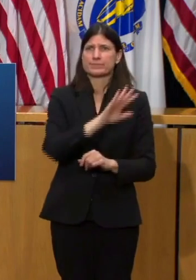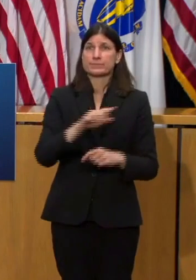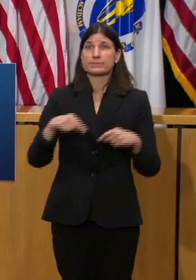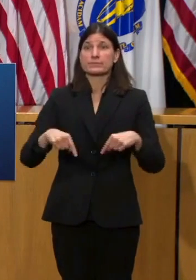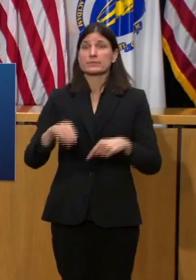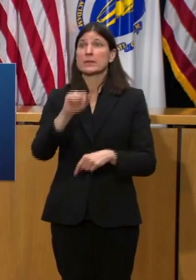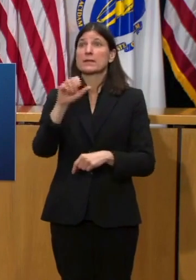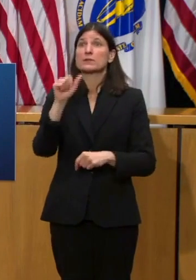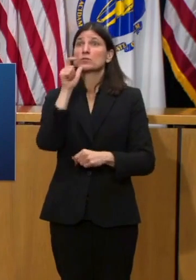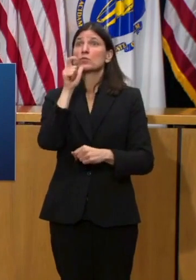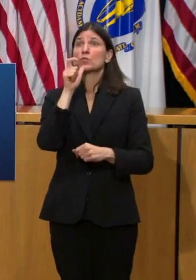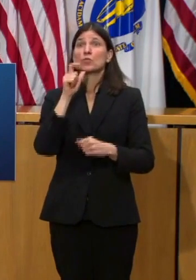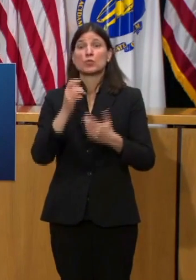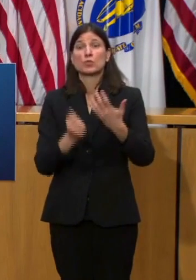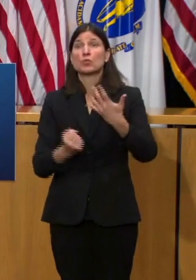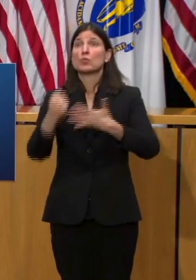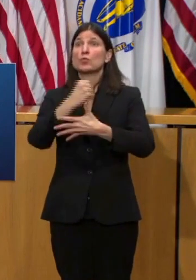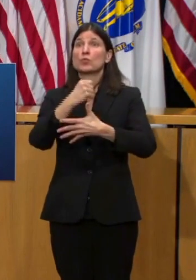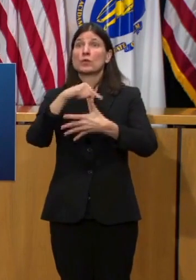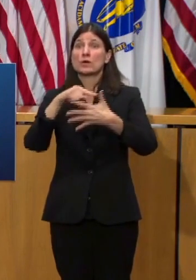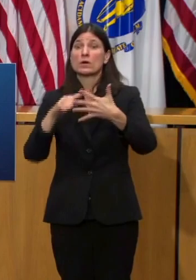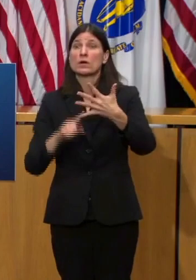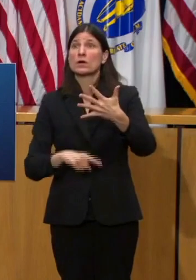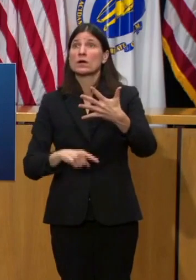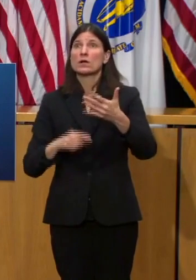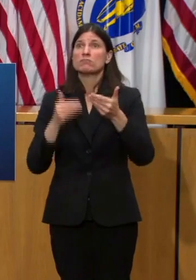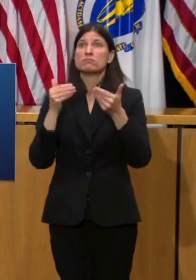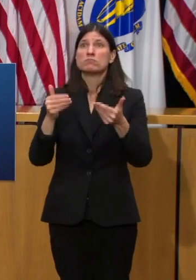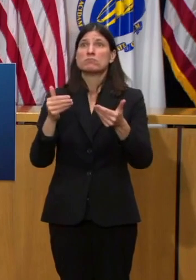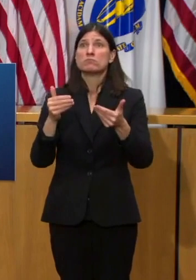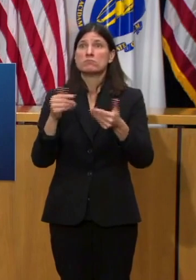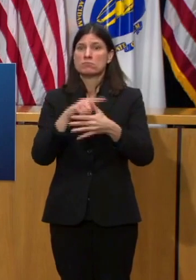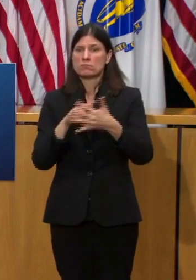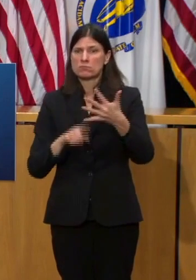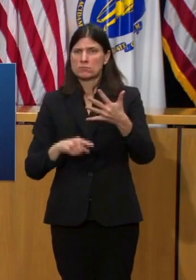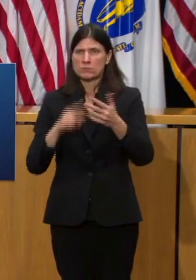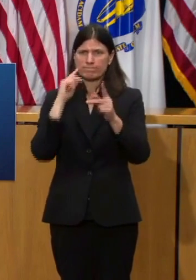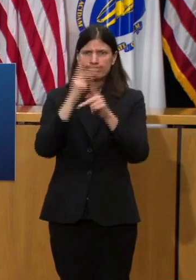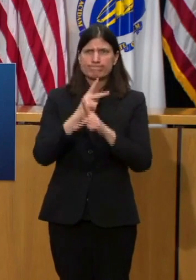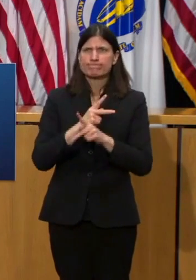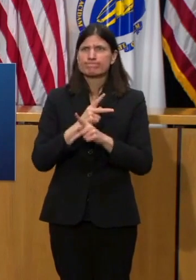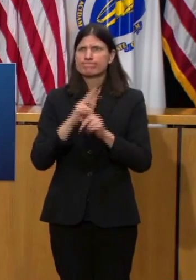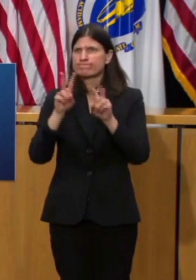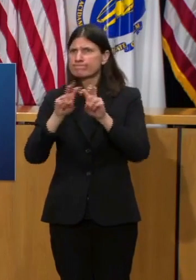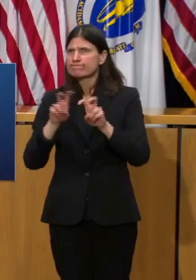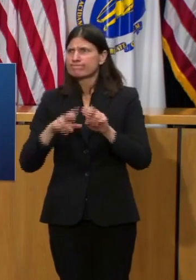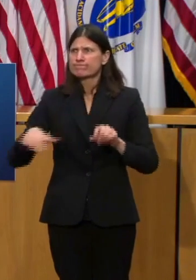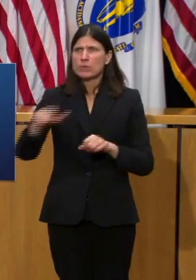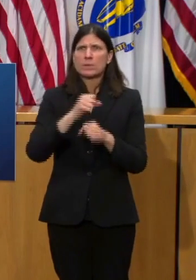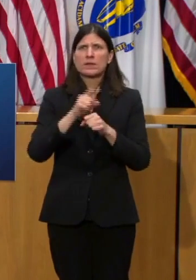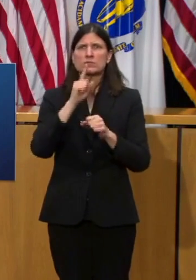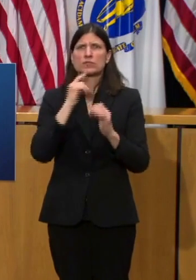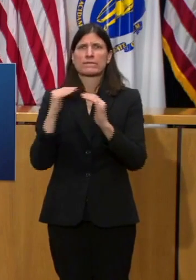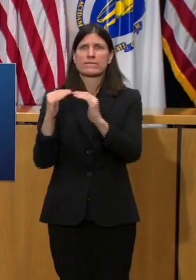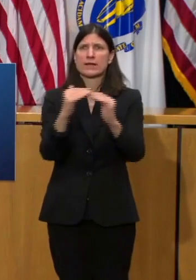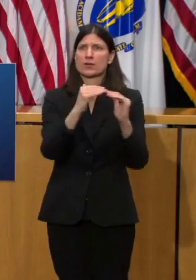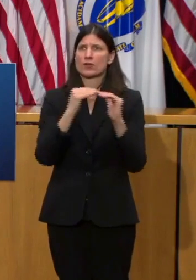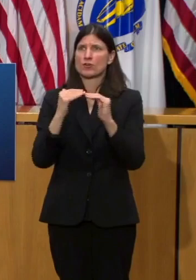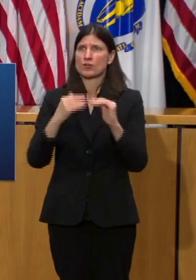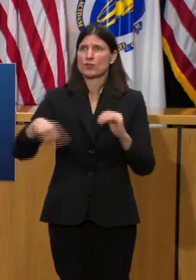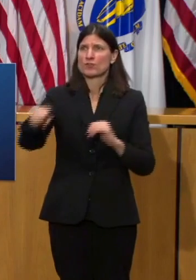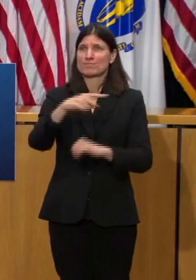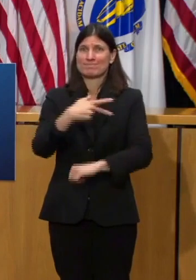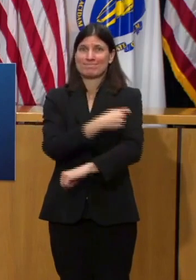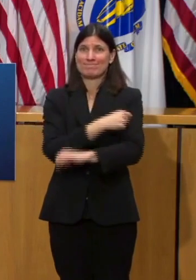life, maintain our healthcare infrastructure, and ensure equitable distribution of the vaccine. As we move into this next